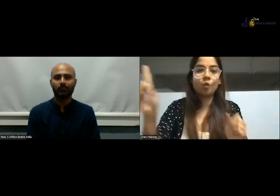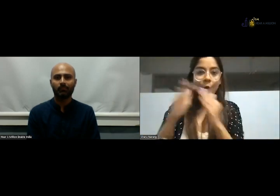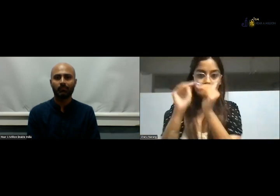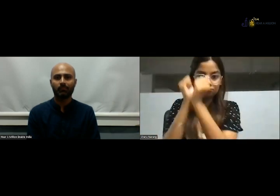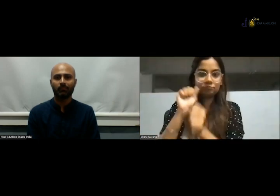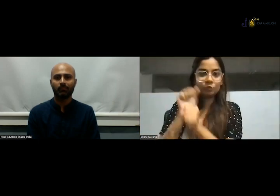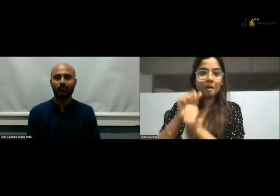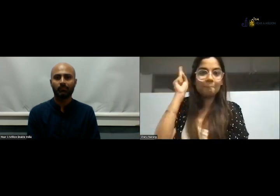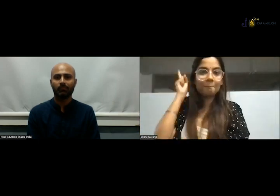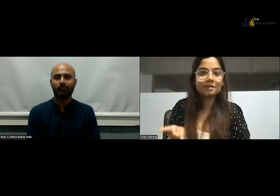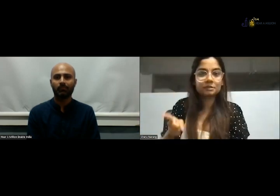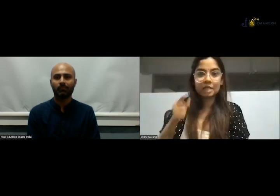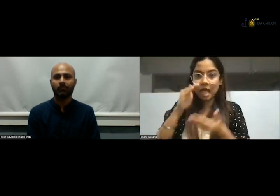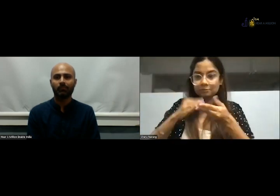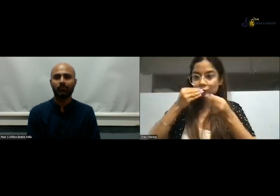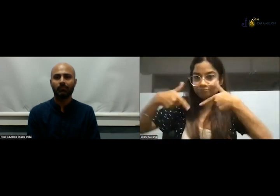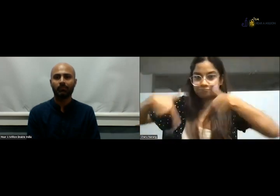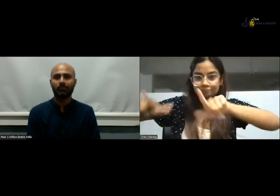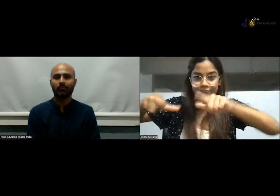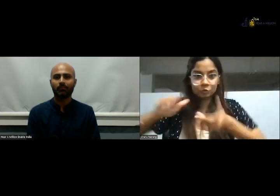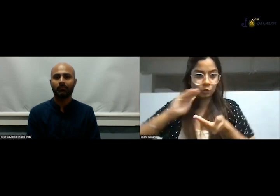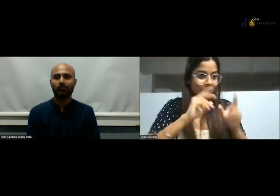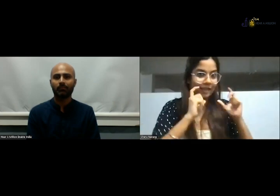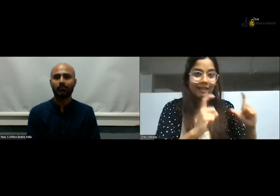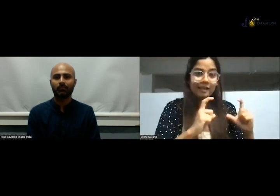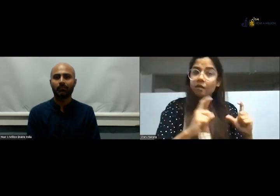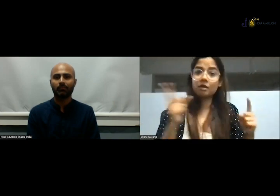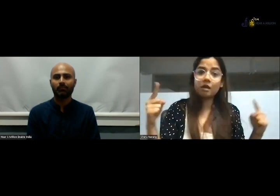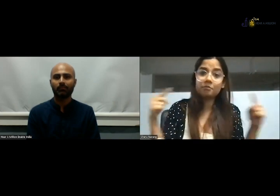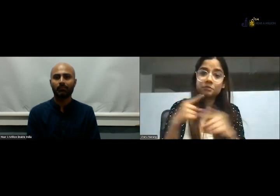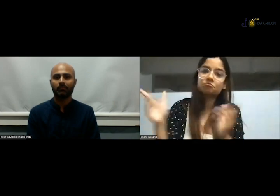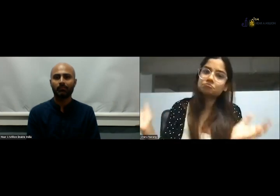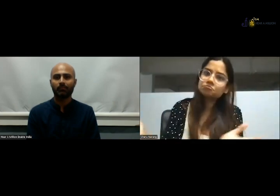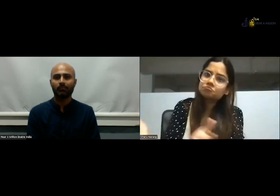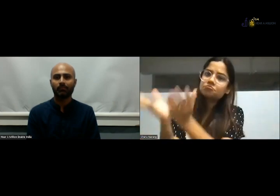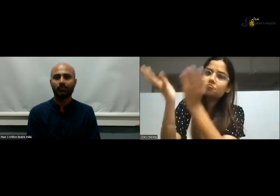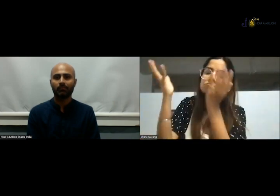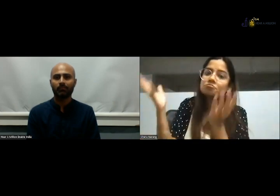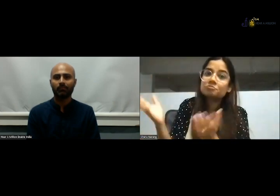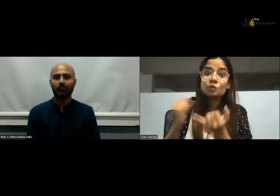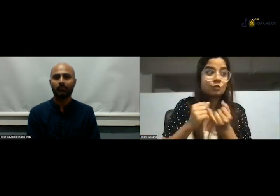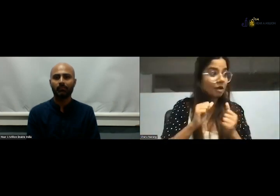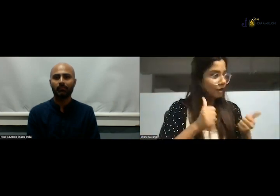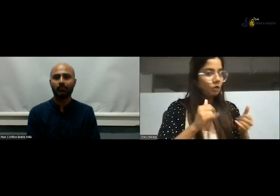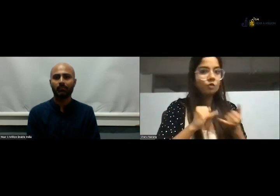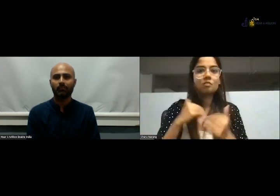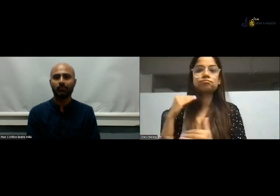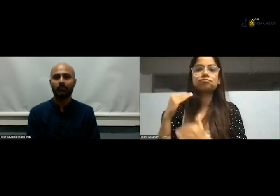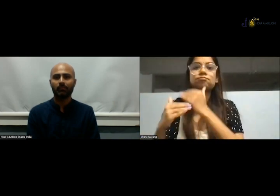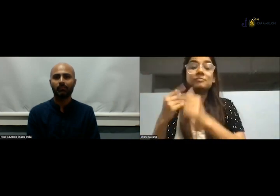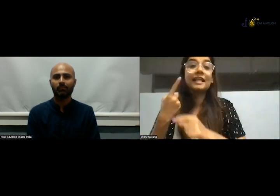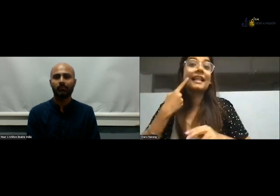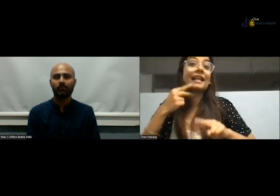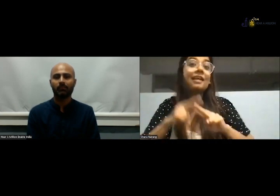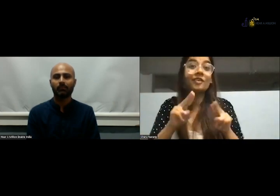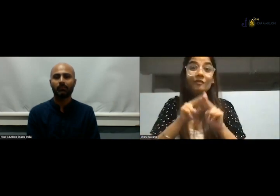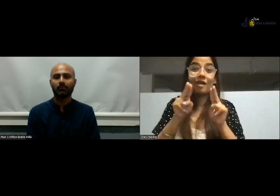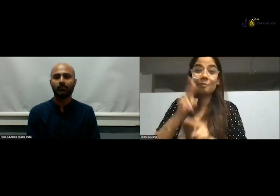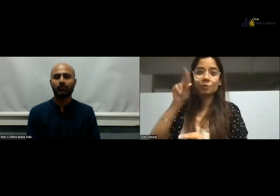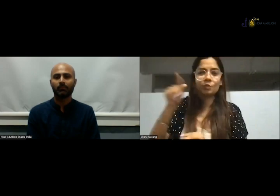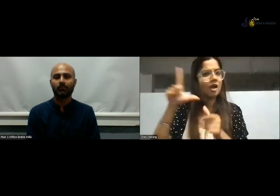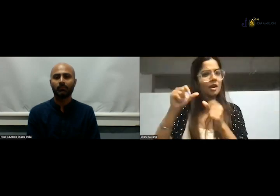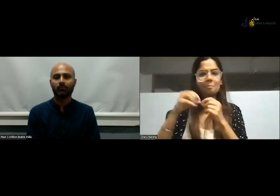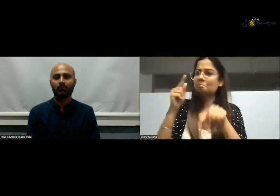was the first woman to become a deaf lawyer. You know, her family always supported